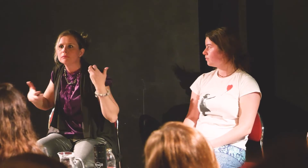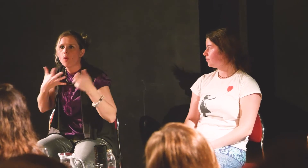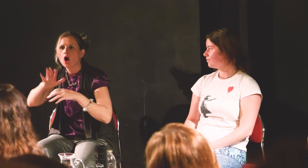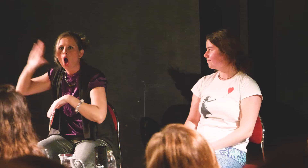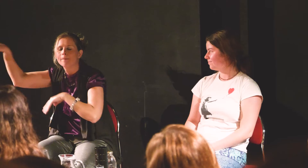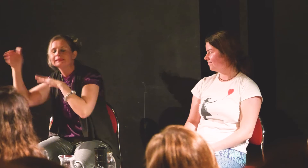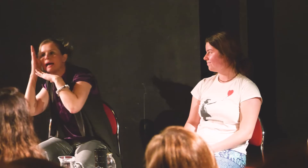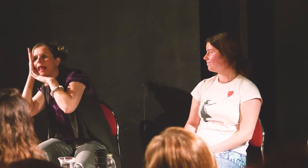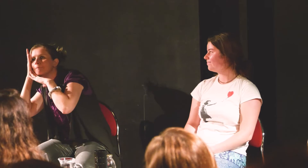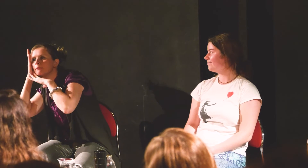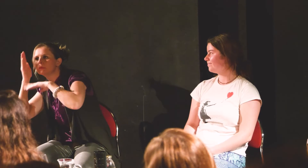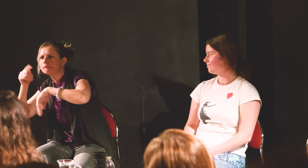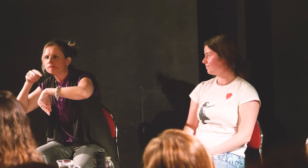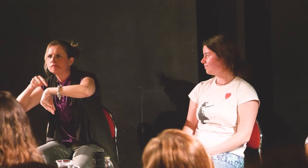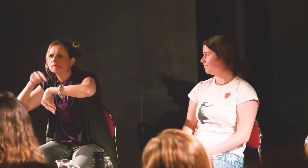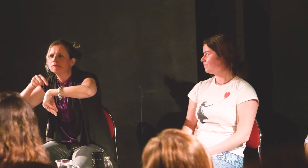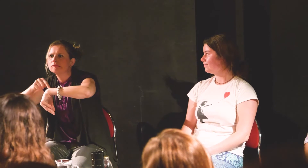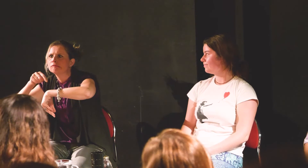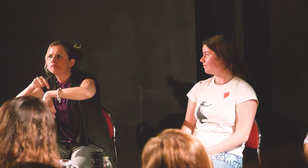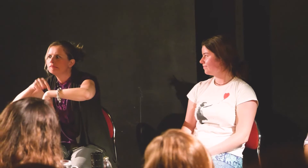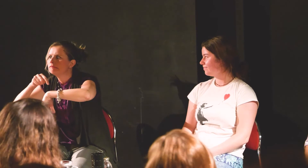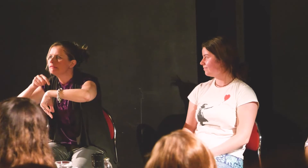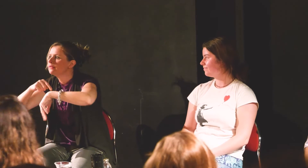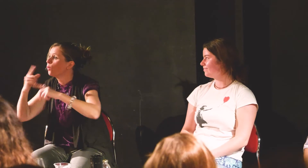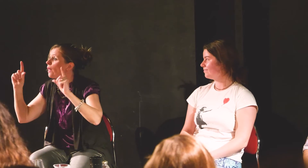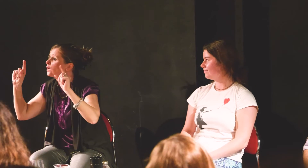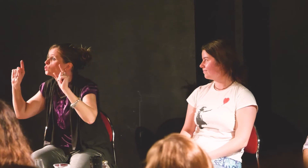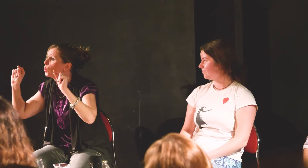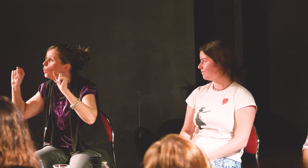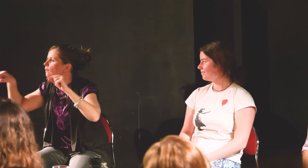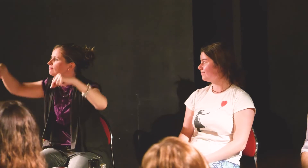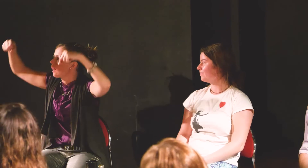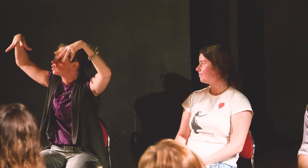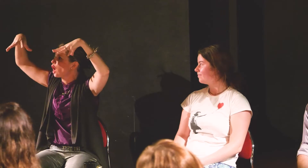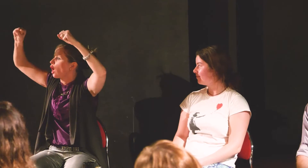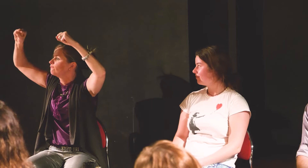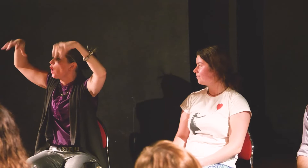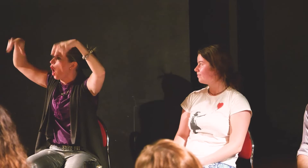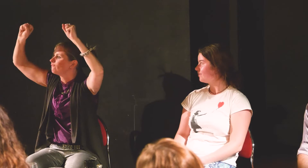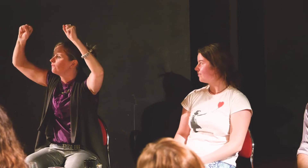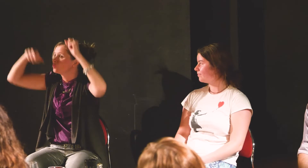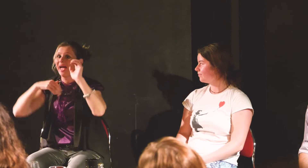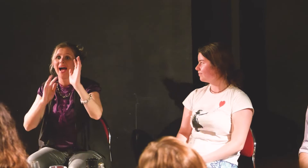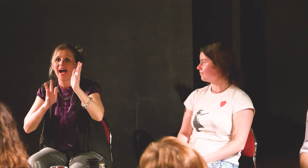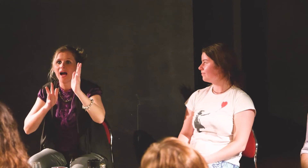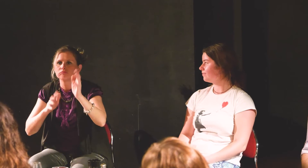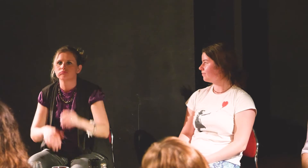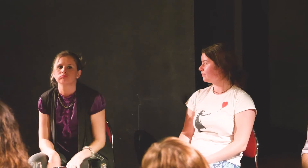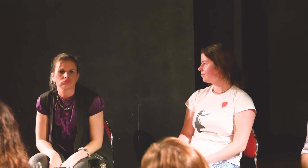However, bar staff are not our friends because they want to get home and sleep. And so the lights flicker on and